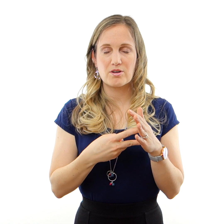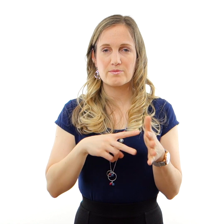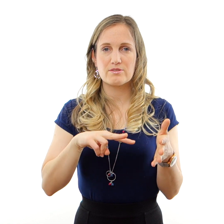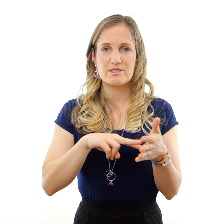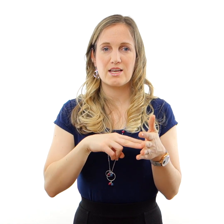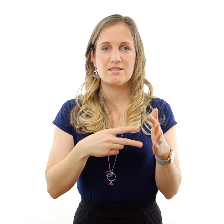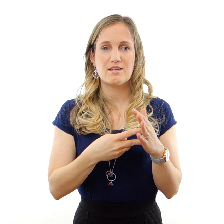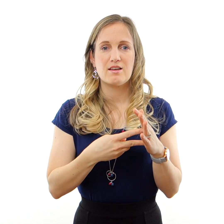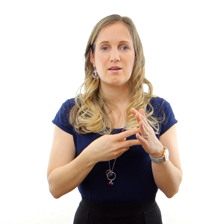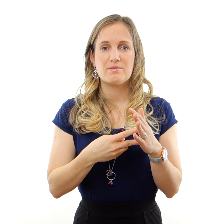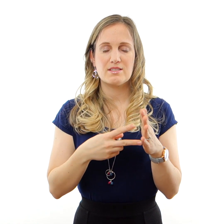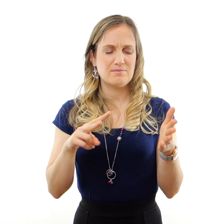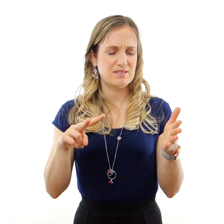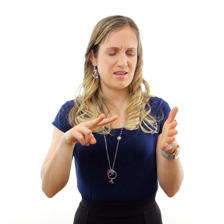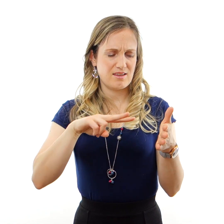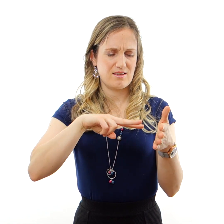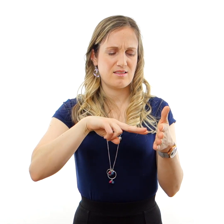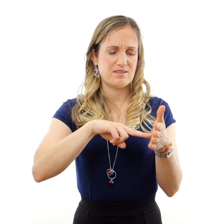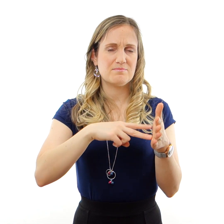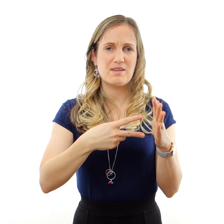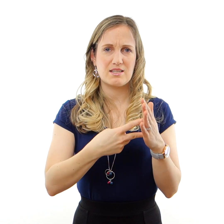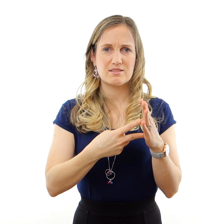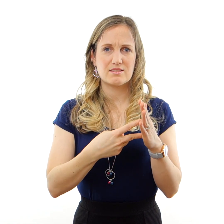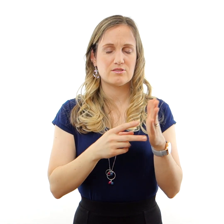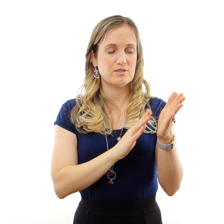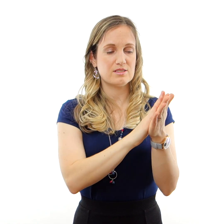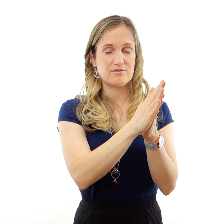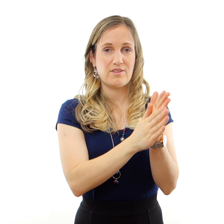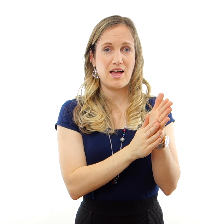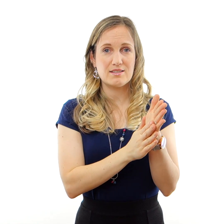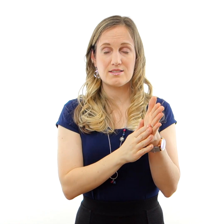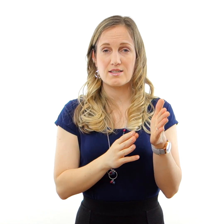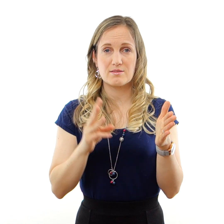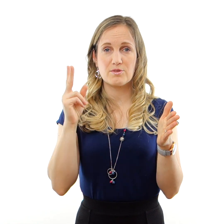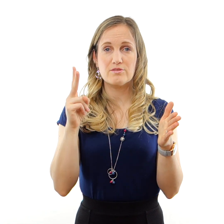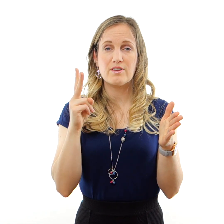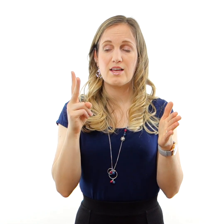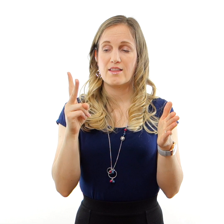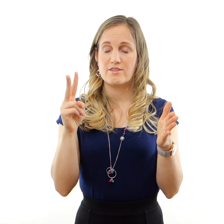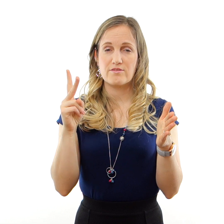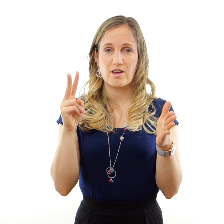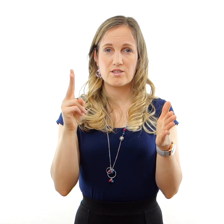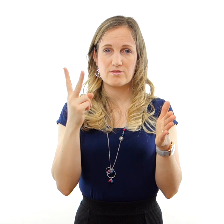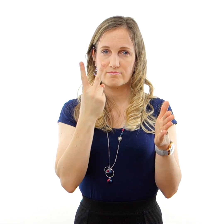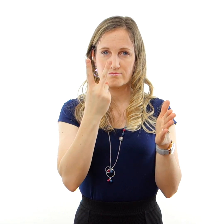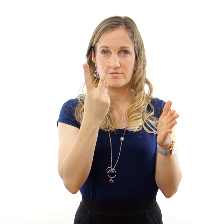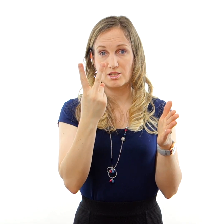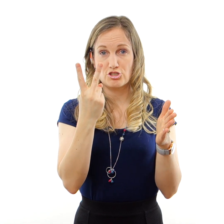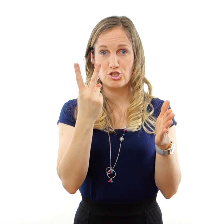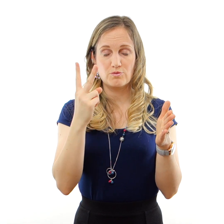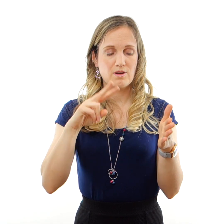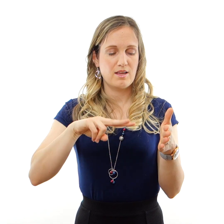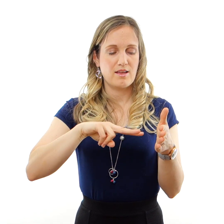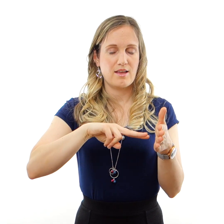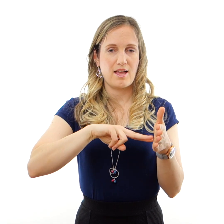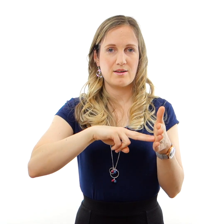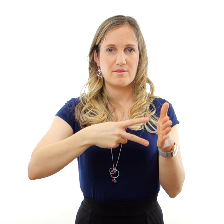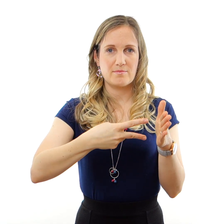purpose or intent. But this means like, this means. So this is flat and it doesn't move. Then you've got like 2 and that